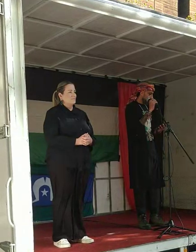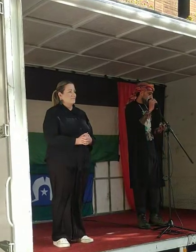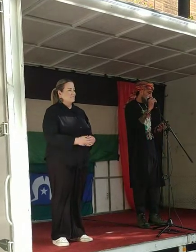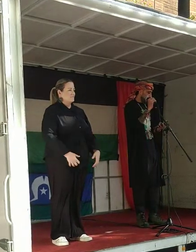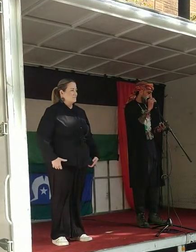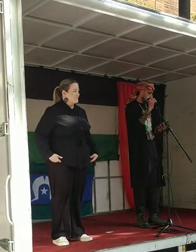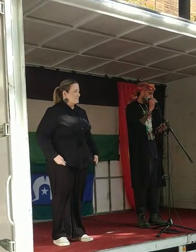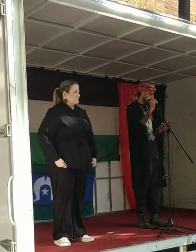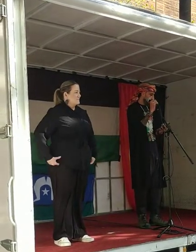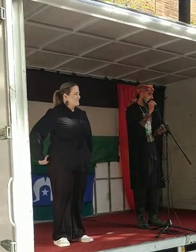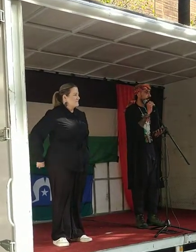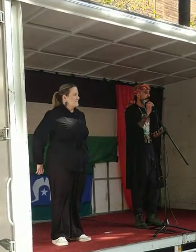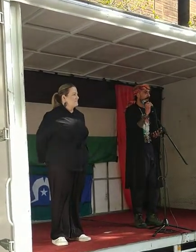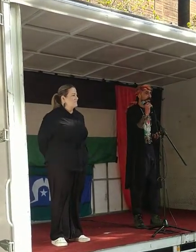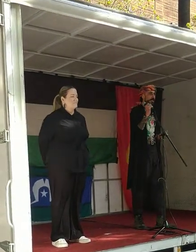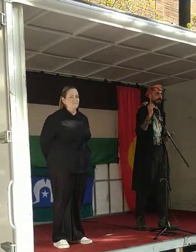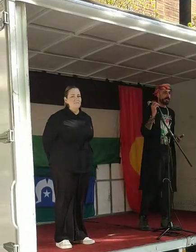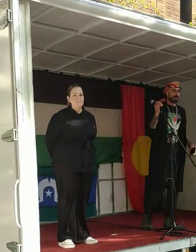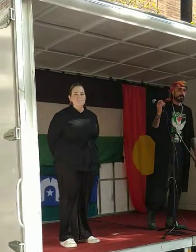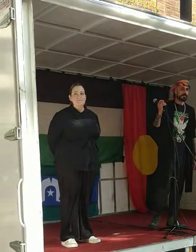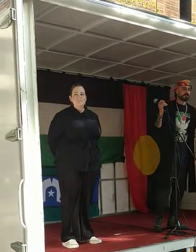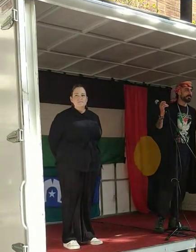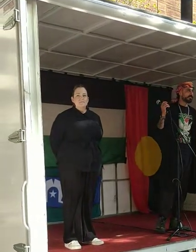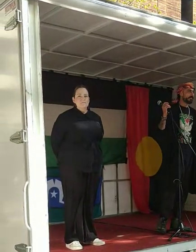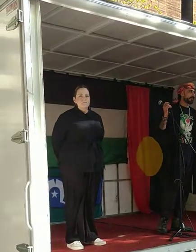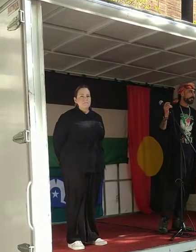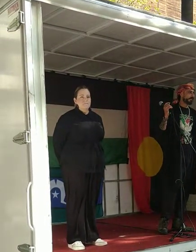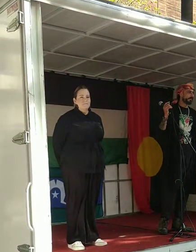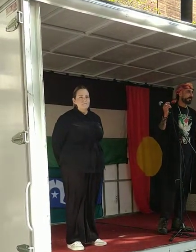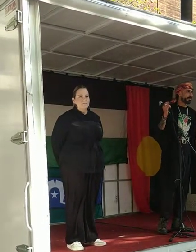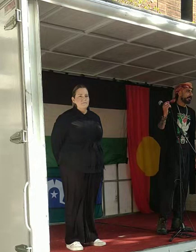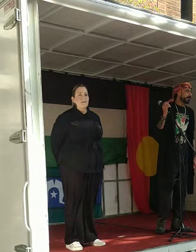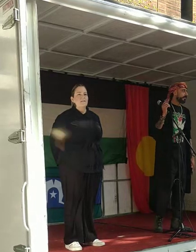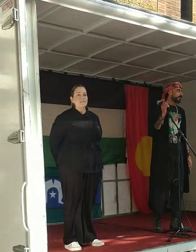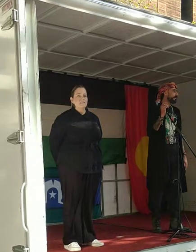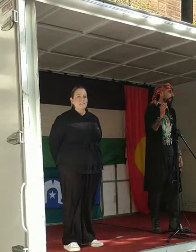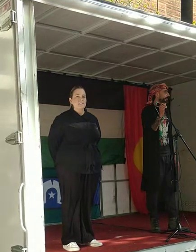Sorry? She's Yeah, okay, cool. Yeah. doing this stuff. We are